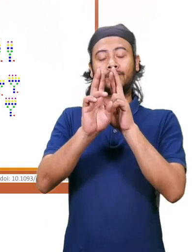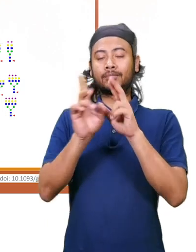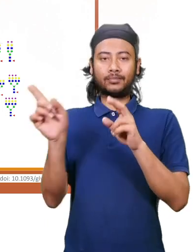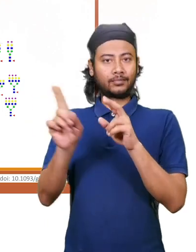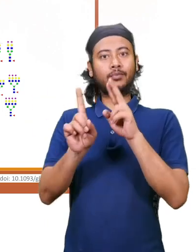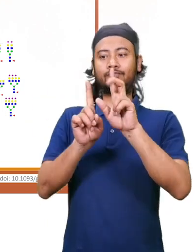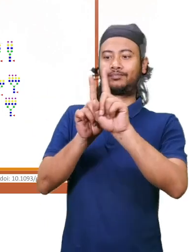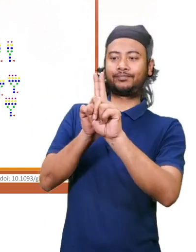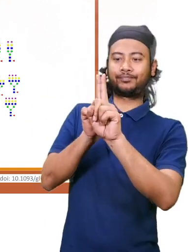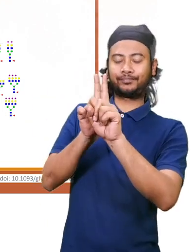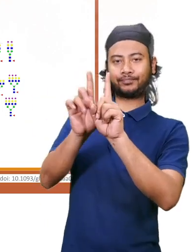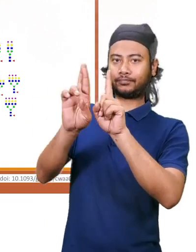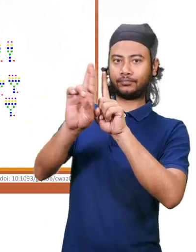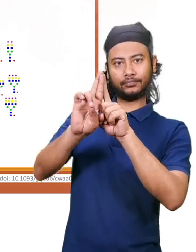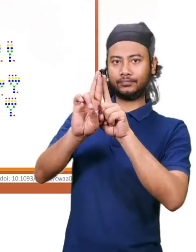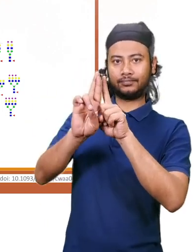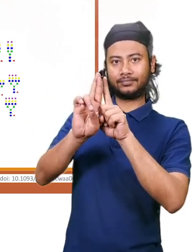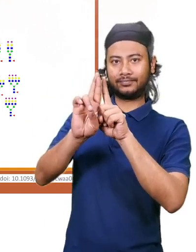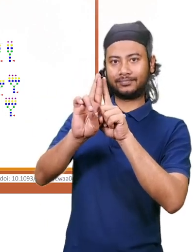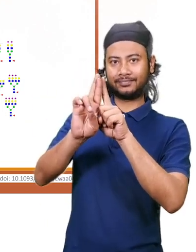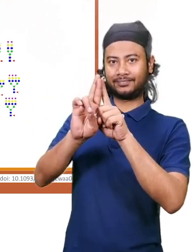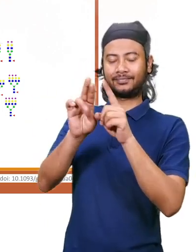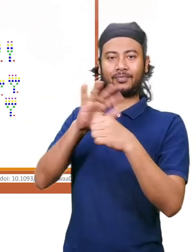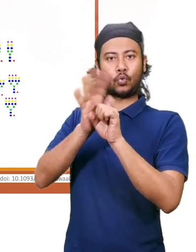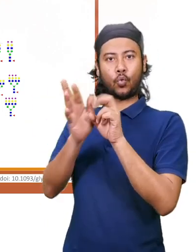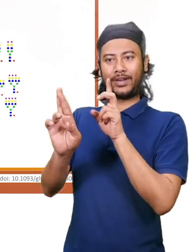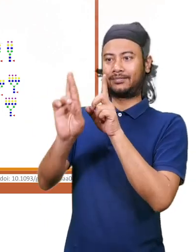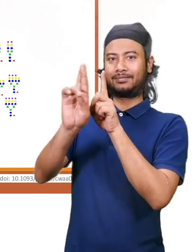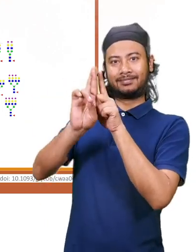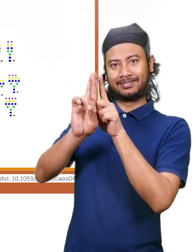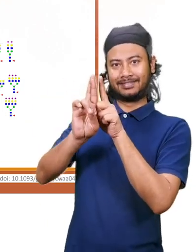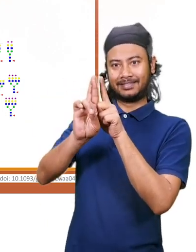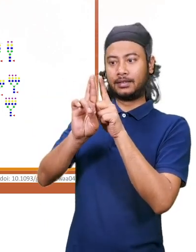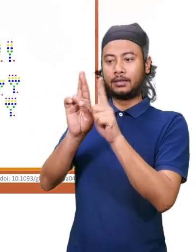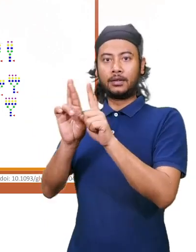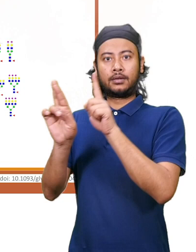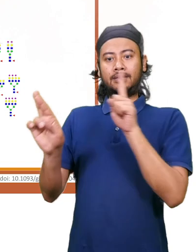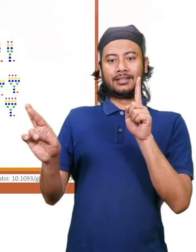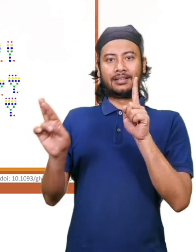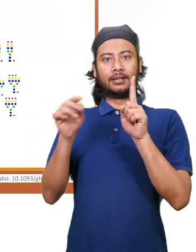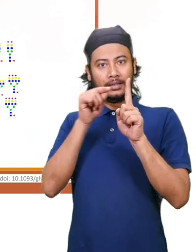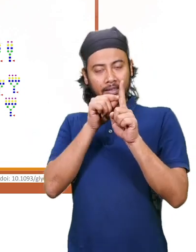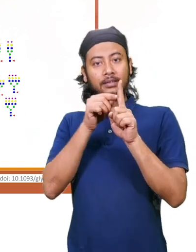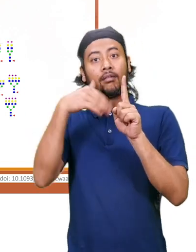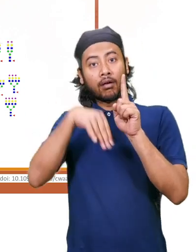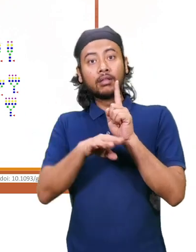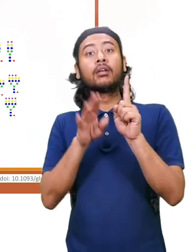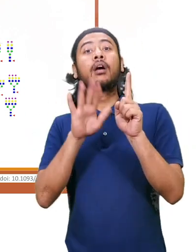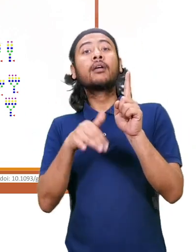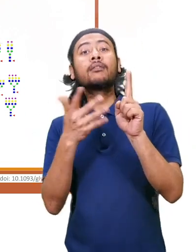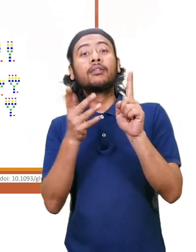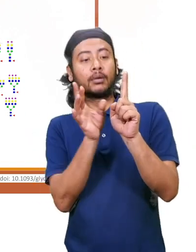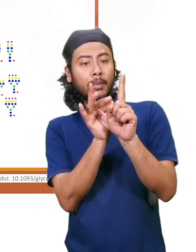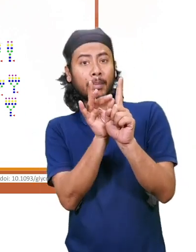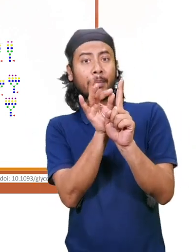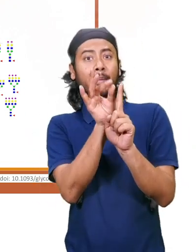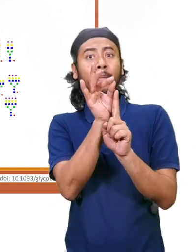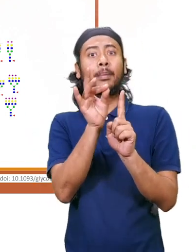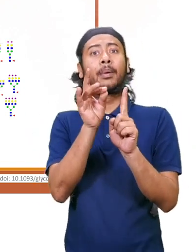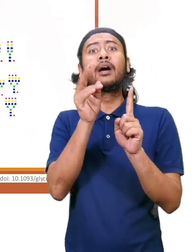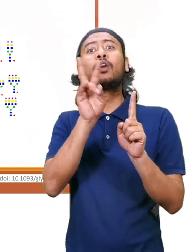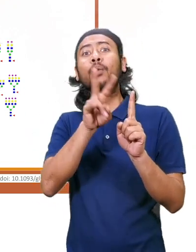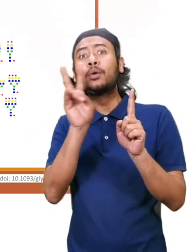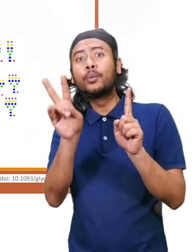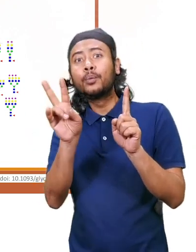see all the 22 sites on SARS-CoV-2 spike protein, and each site